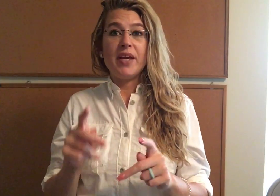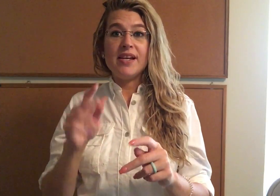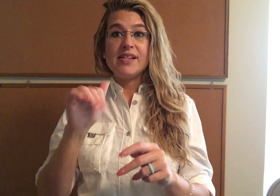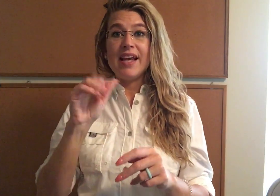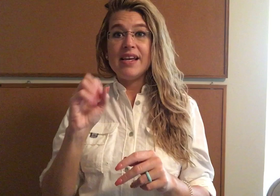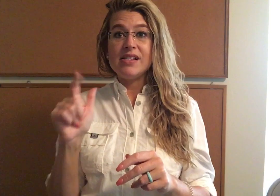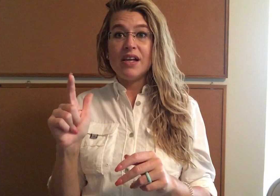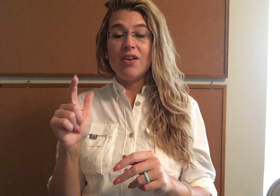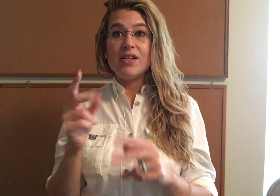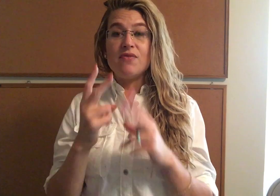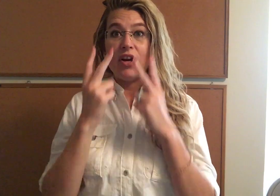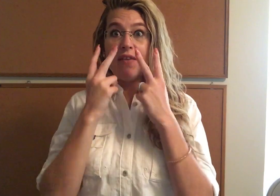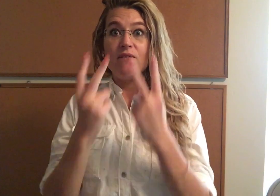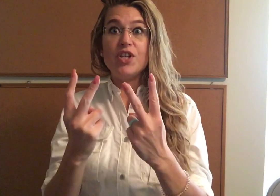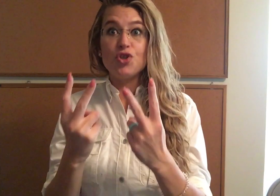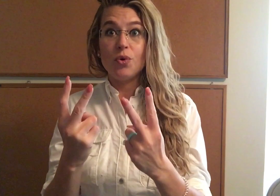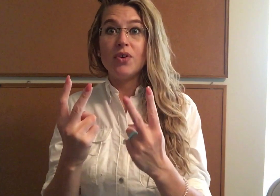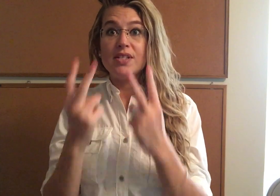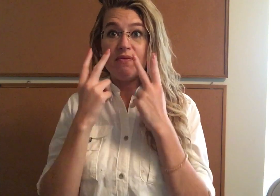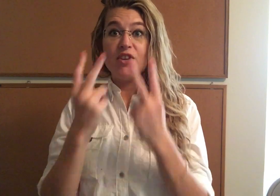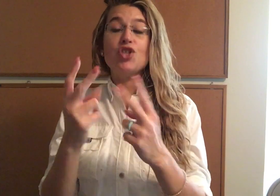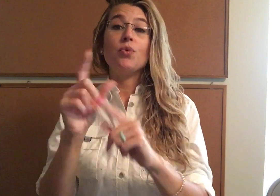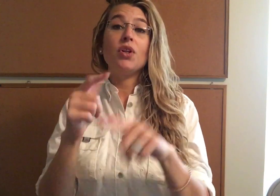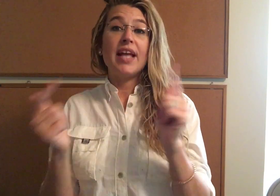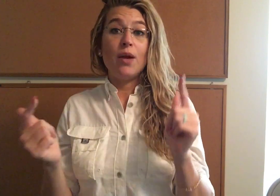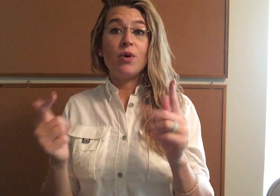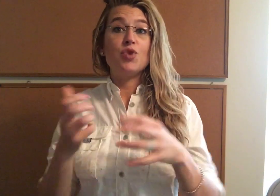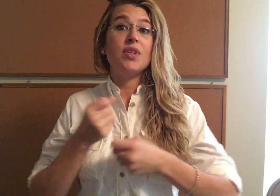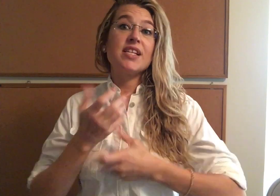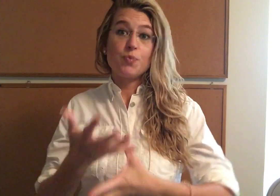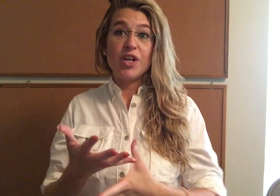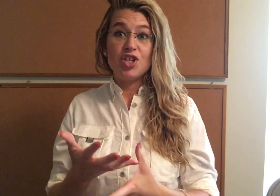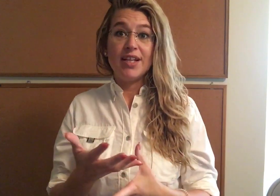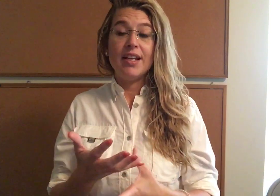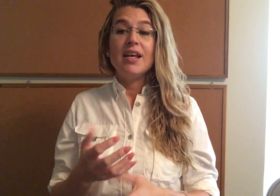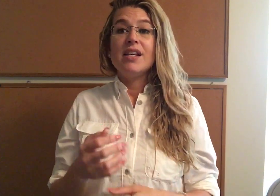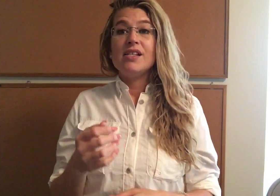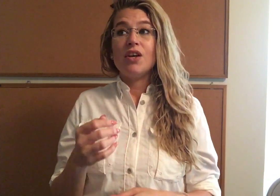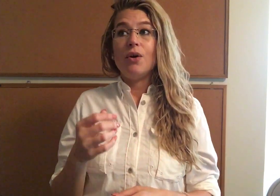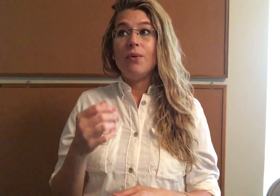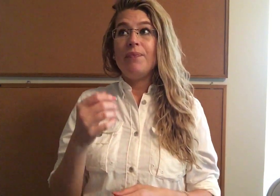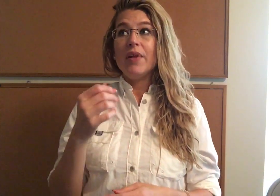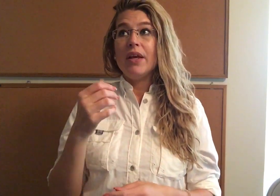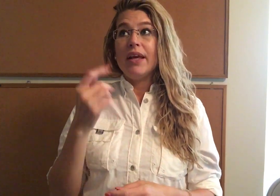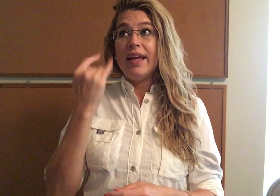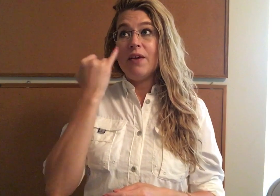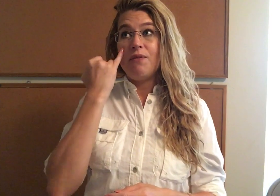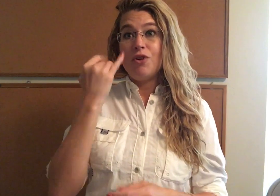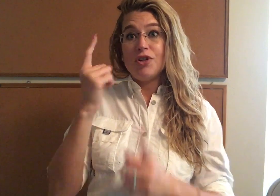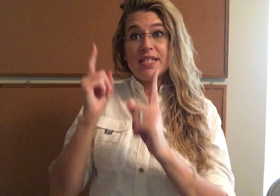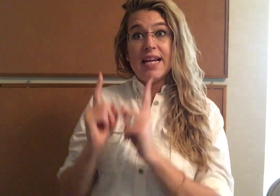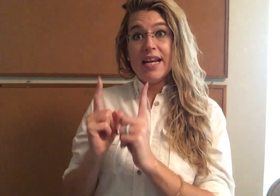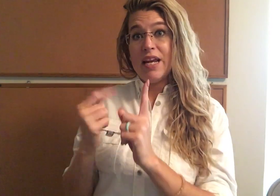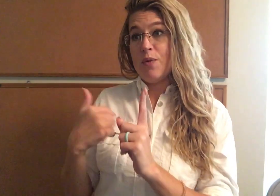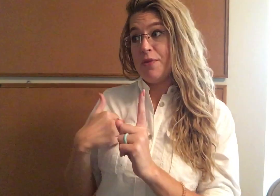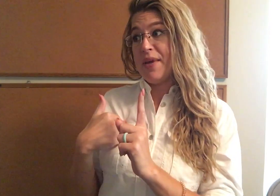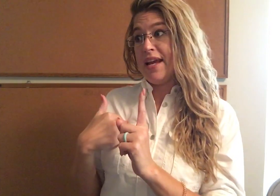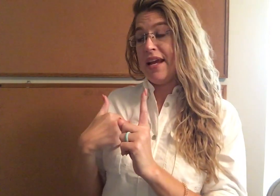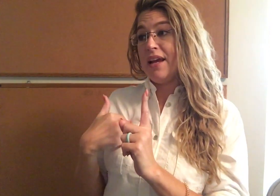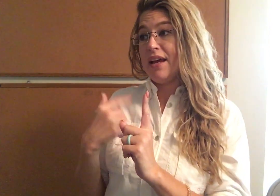because ASL is very visual. It's a visual language with expression. So if you're standing with me and